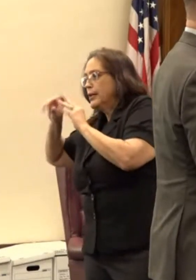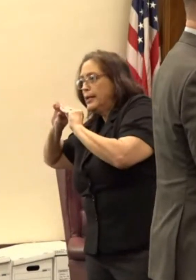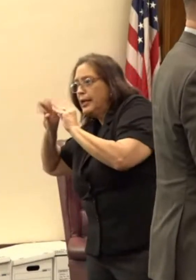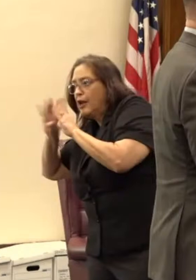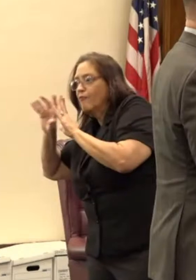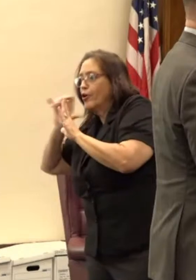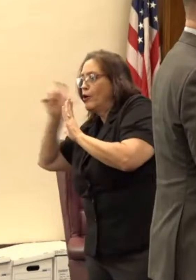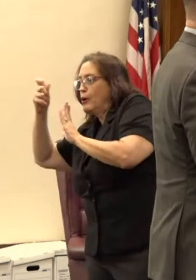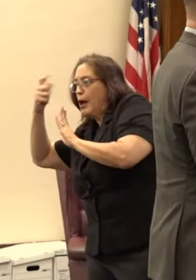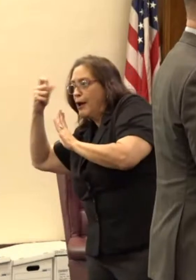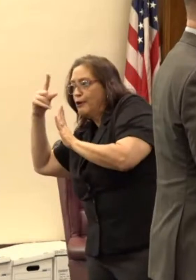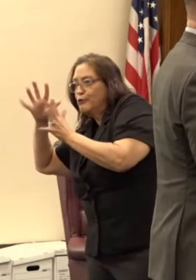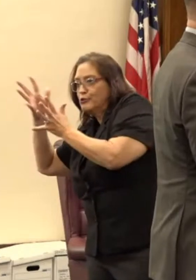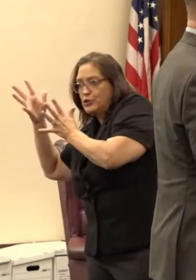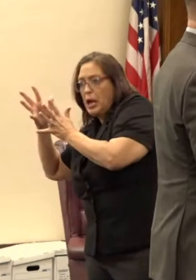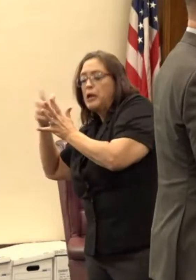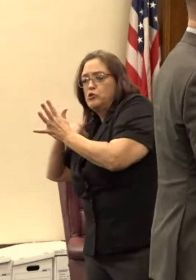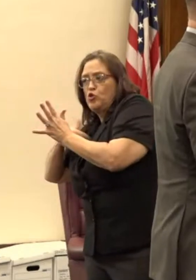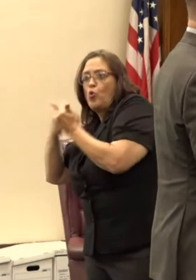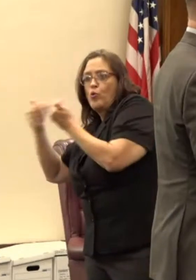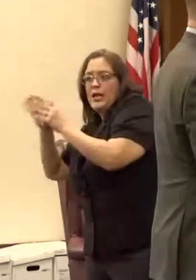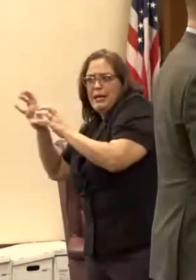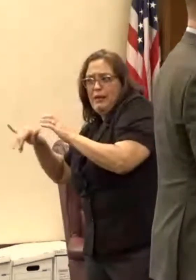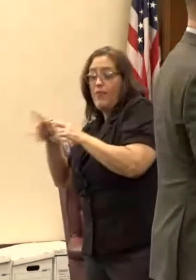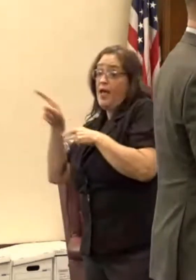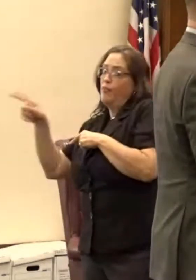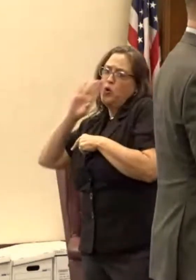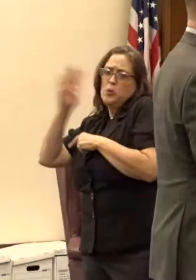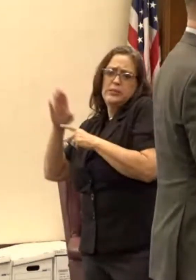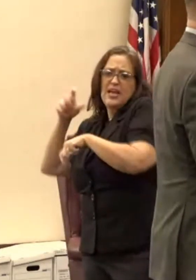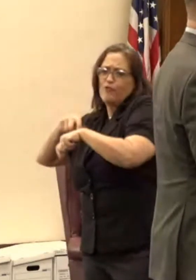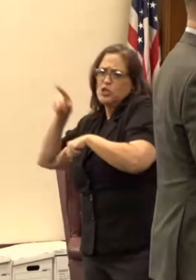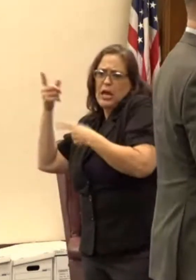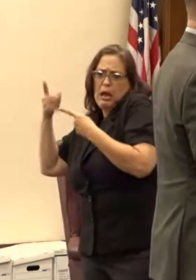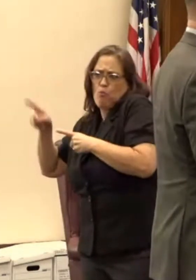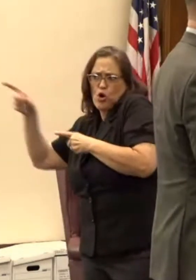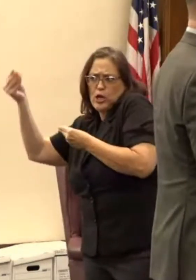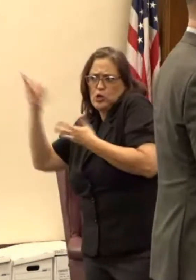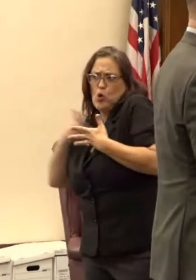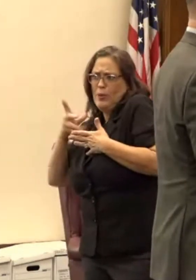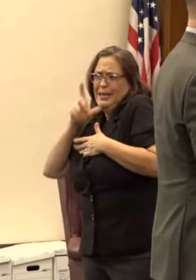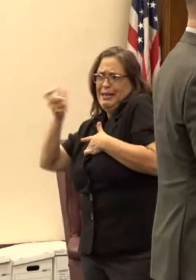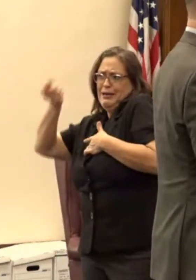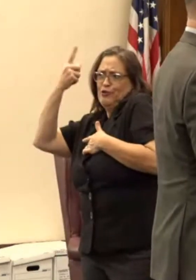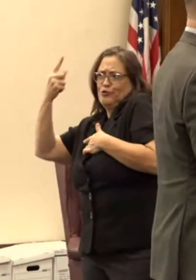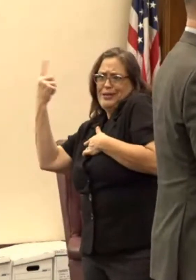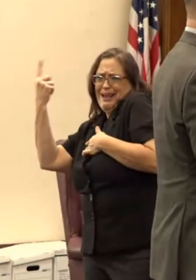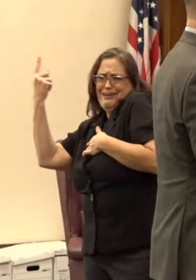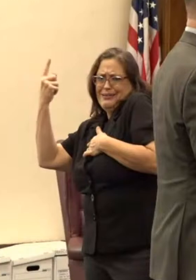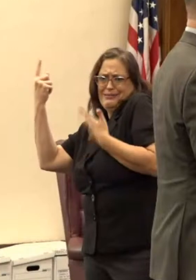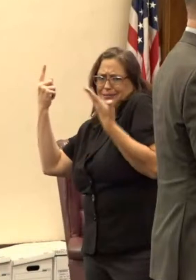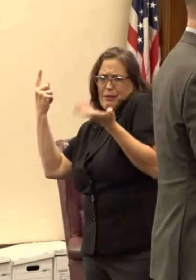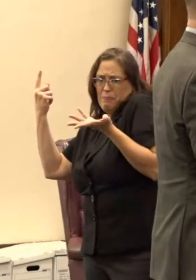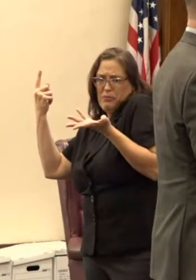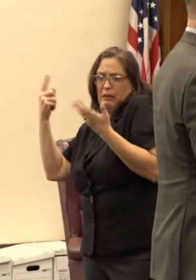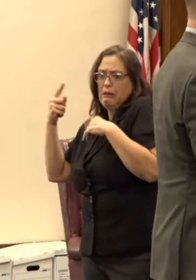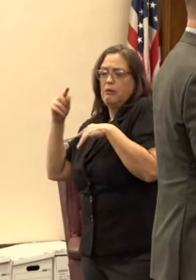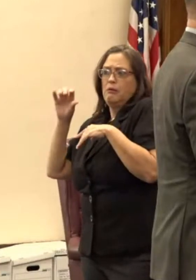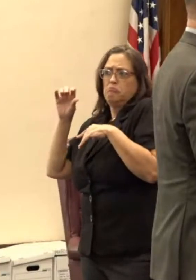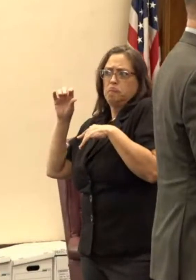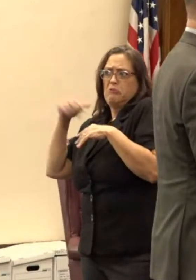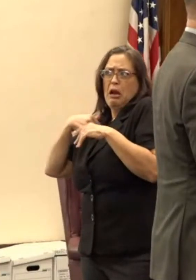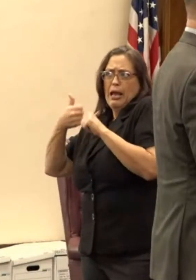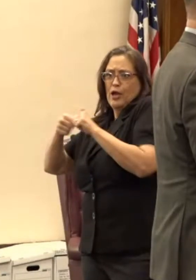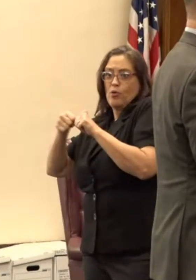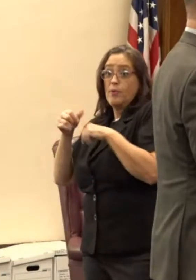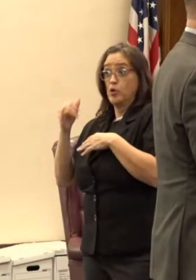wasn't understanding something, as far as I can remember. Now, this was 10 years ago. And because for interpreters, when somebody says they're not understanding, it's a very big deal